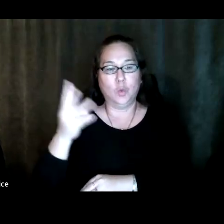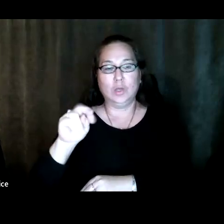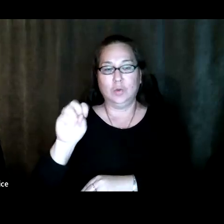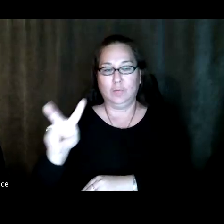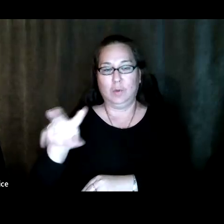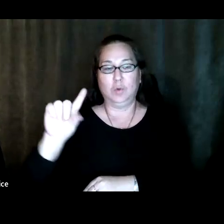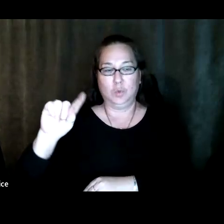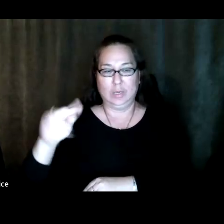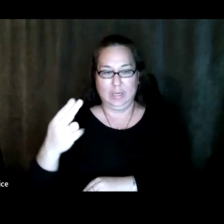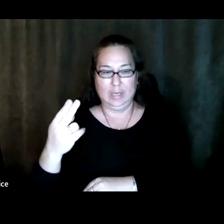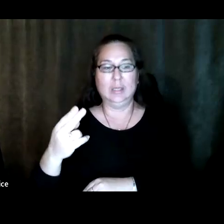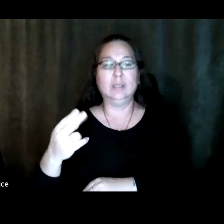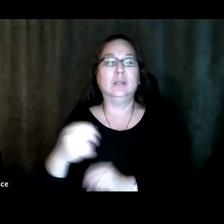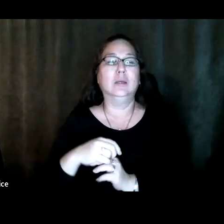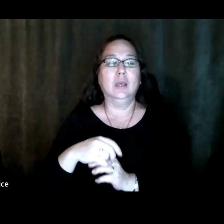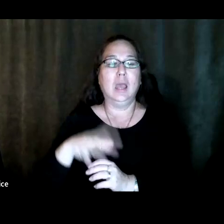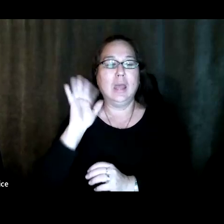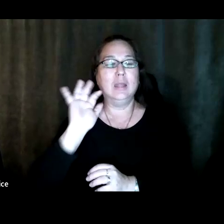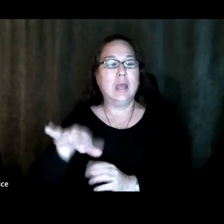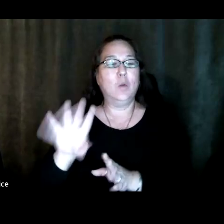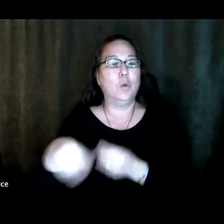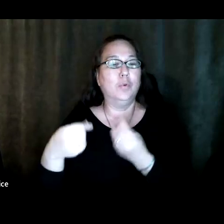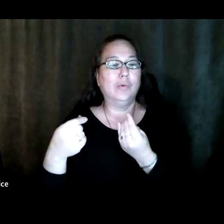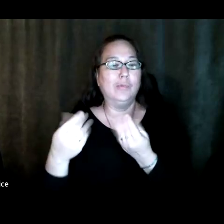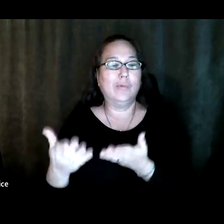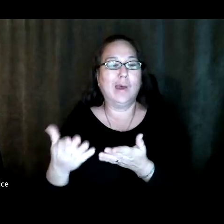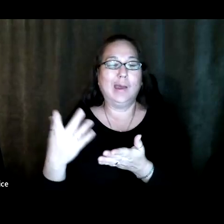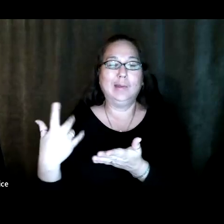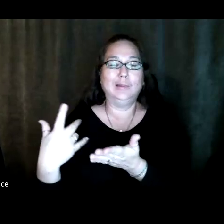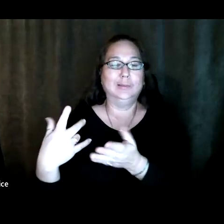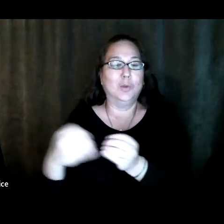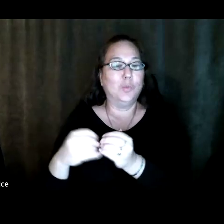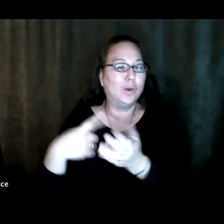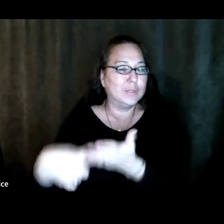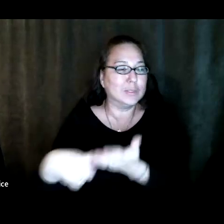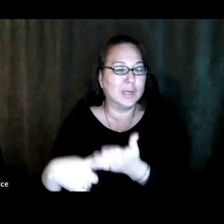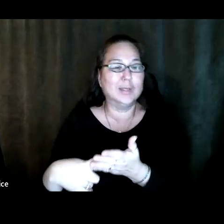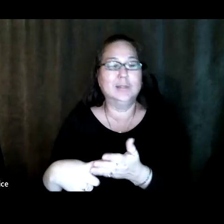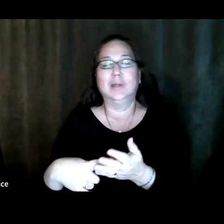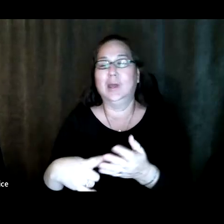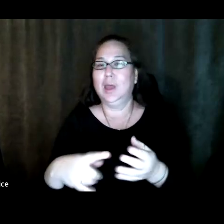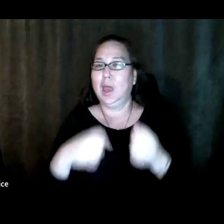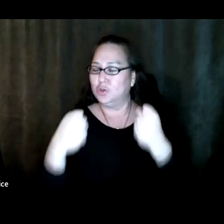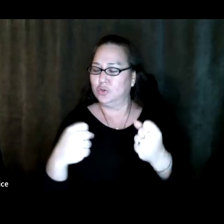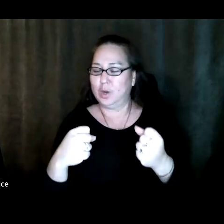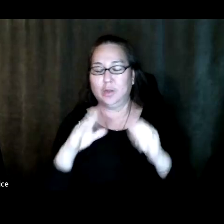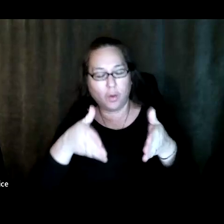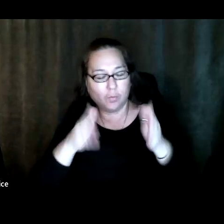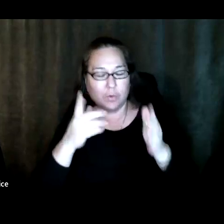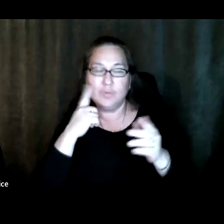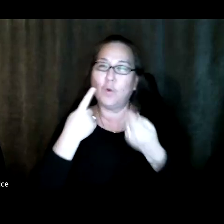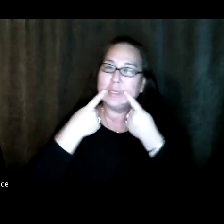from the October 28th session, providing members an opportunity to reconnect and strengthen our focus for a successful school